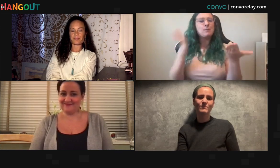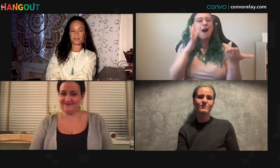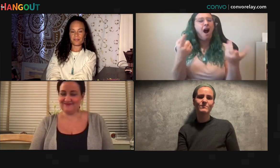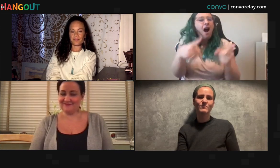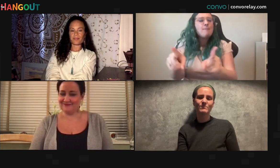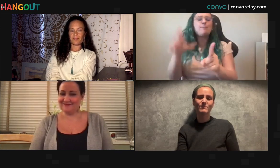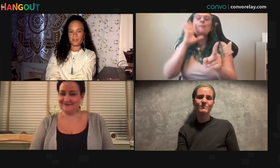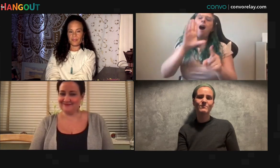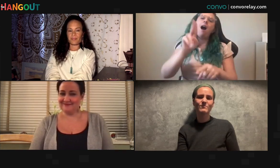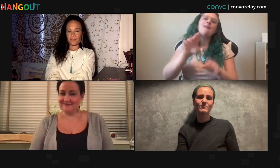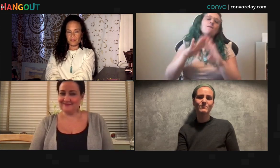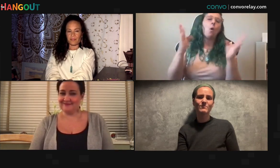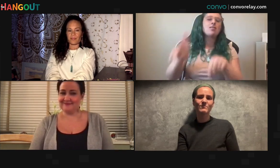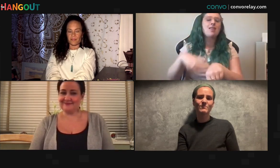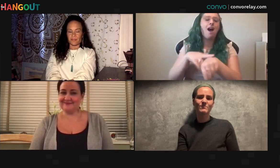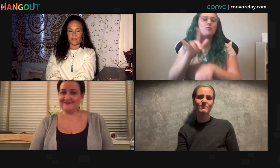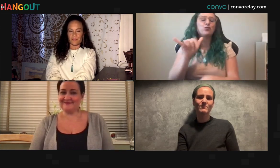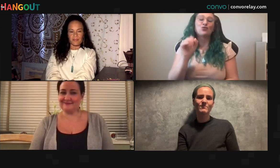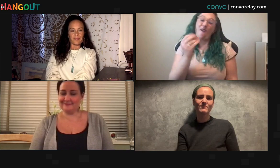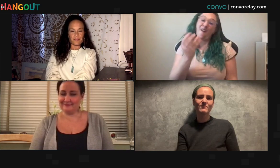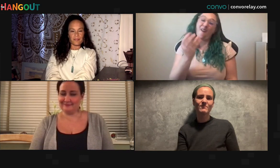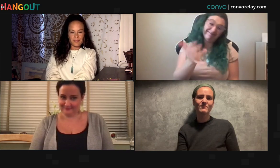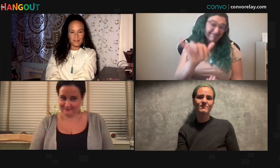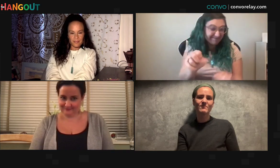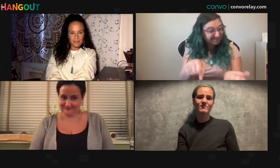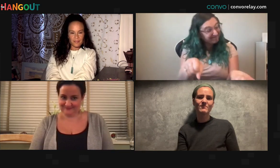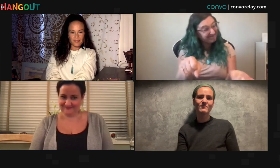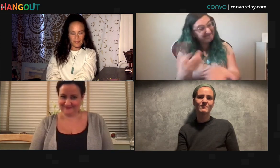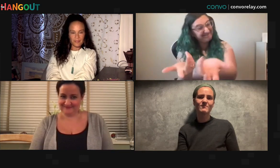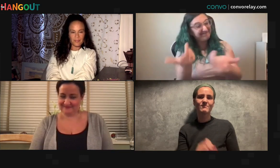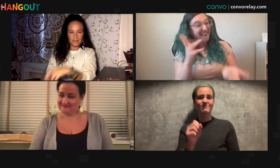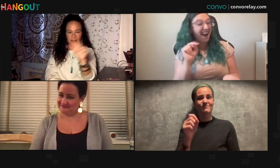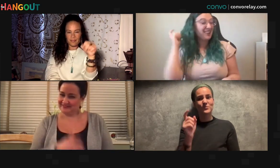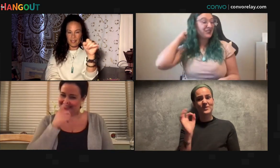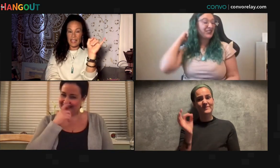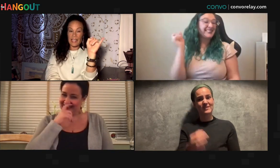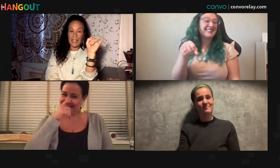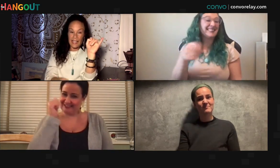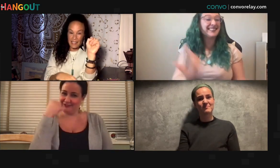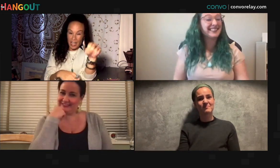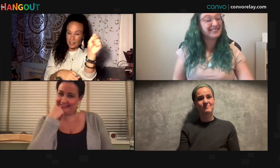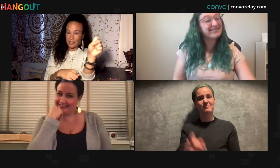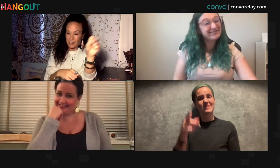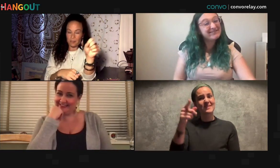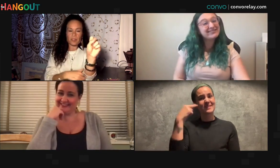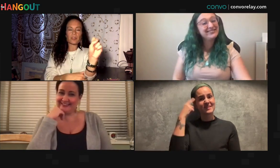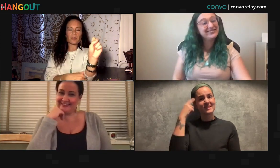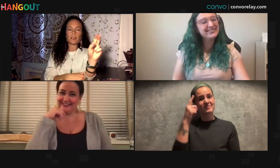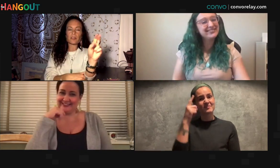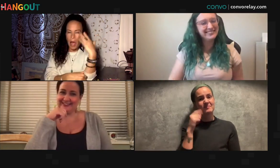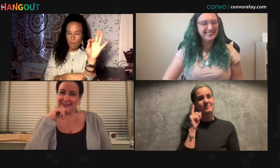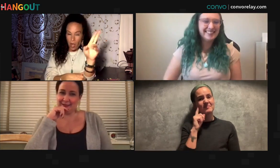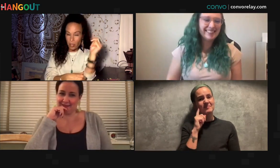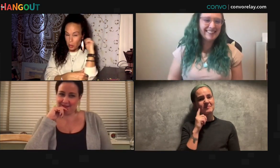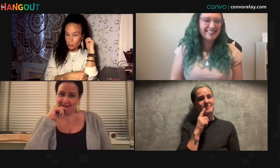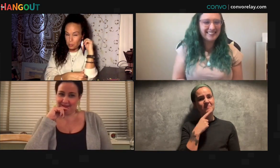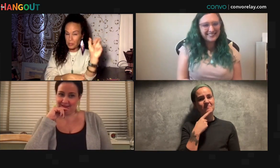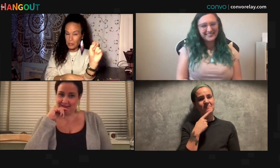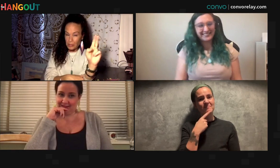meditation helps me release that and thinking things will happen naturally. So it's definitely yes. You're Absolutely. right about And the if, subconscious.